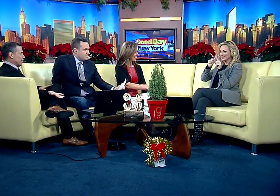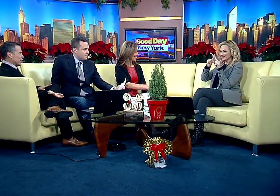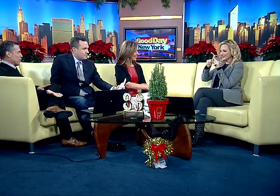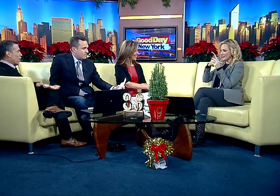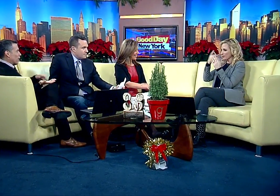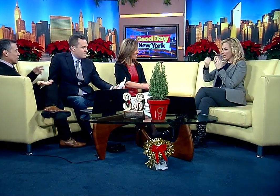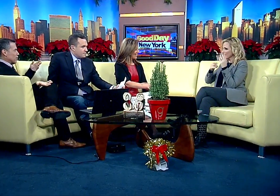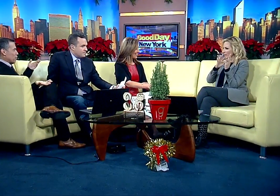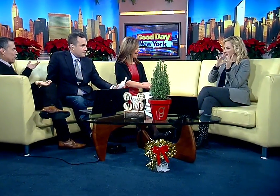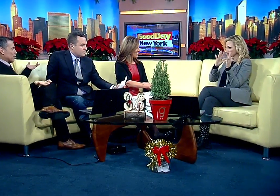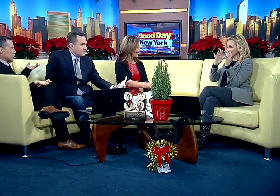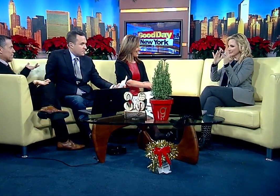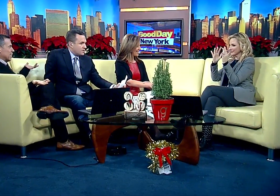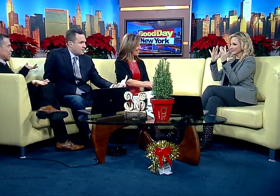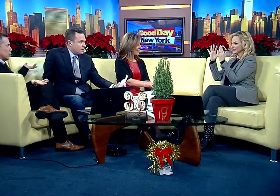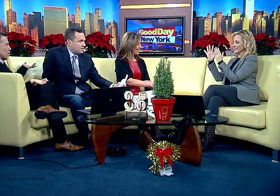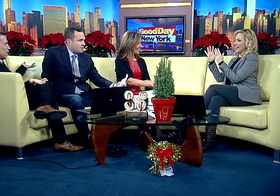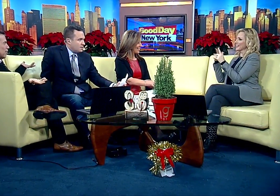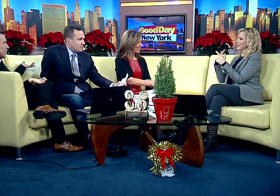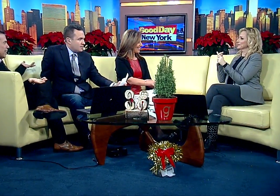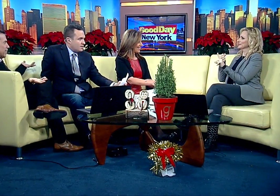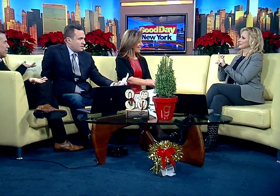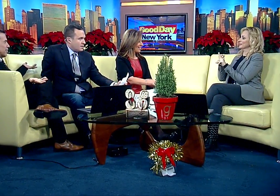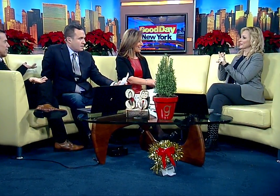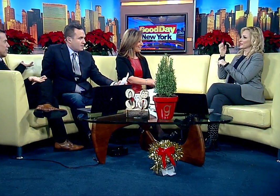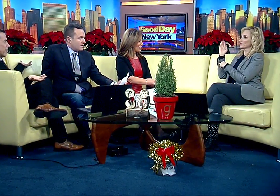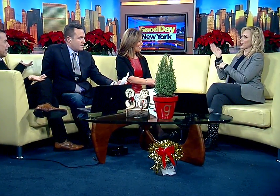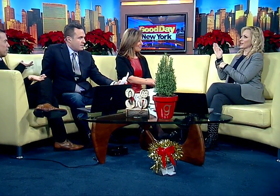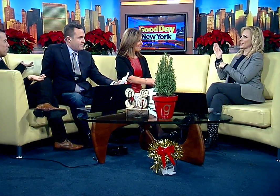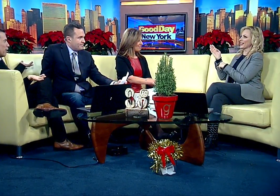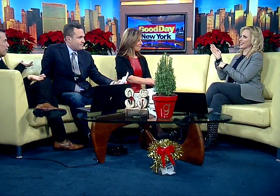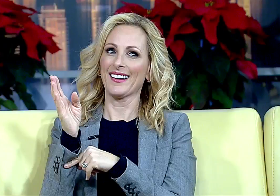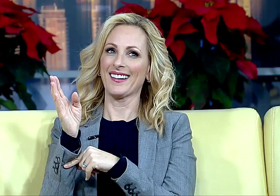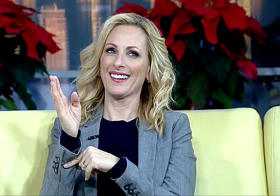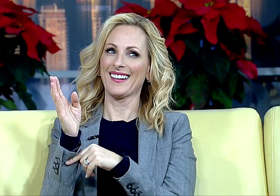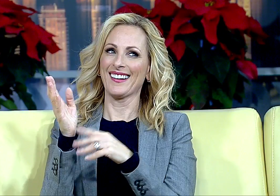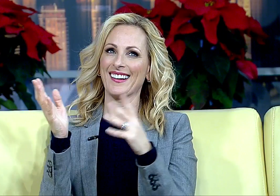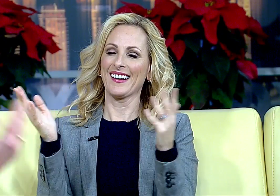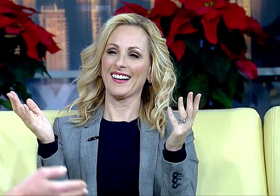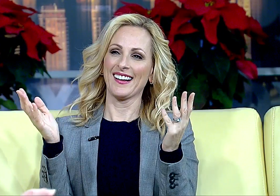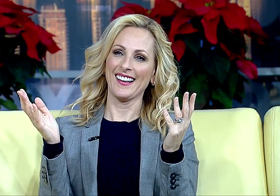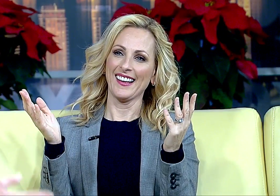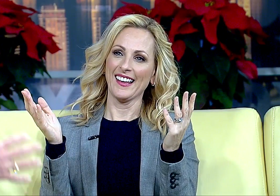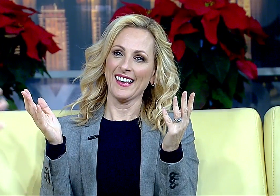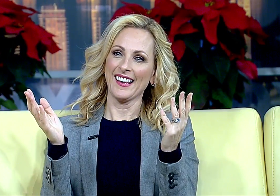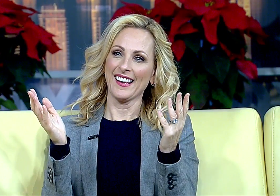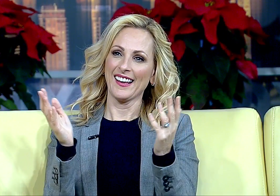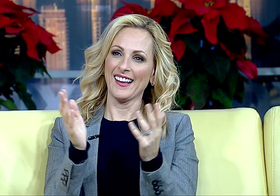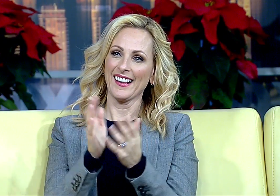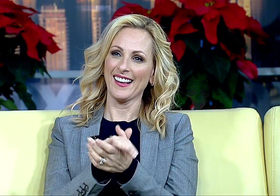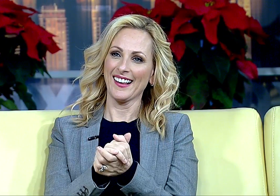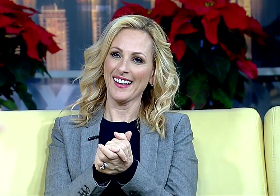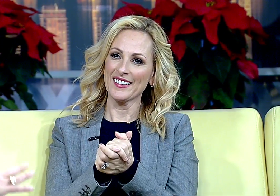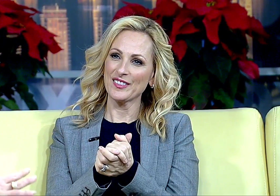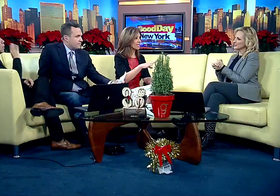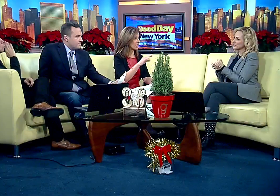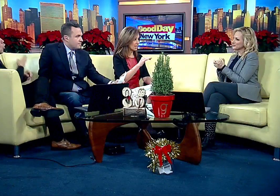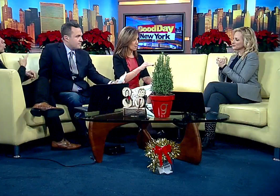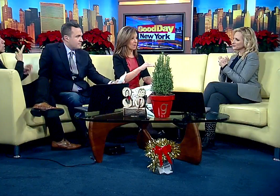doing all kinds of different projects. It took me that long to get here. So here I am on Broadway. Well, we love that you're here. I took my daughter to see this